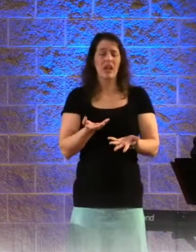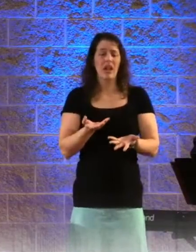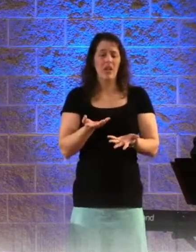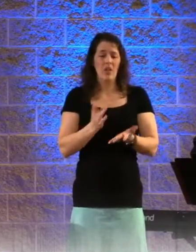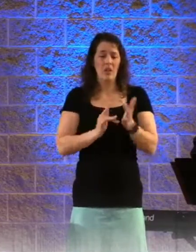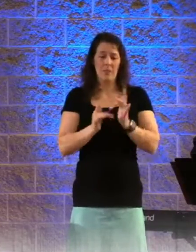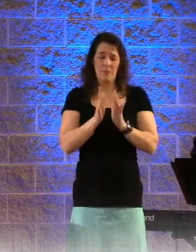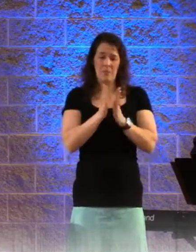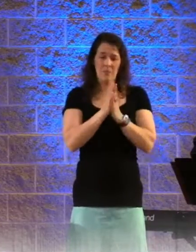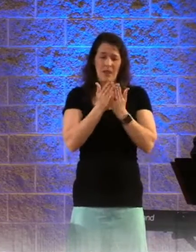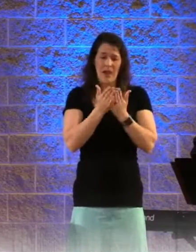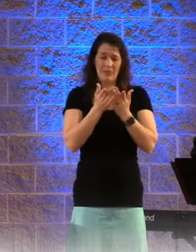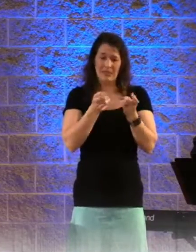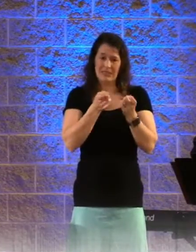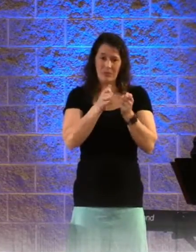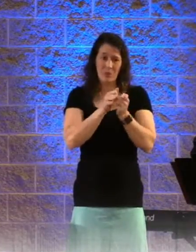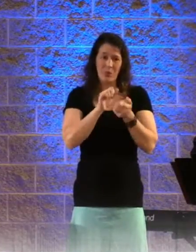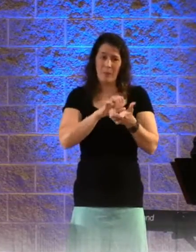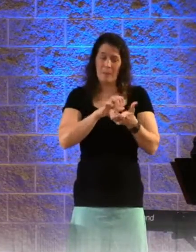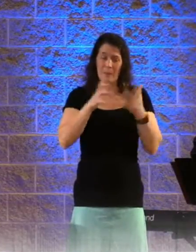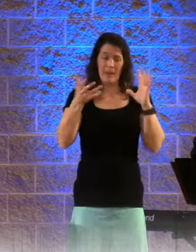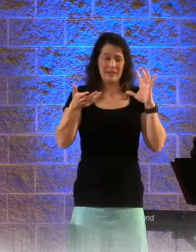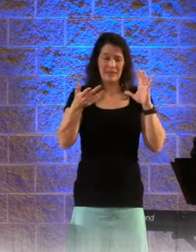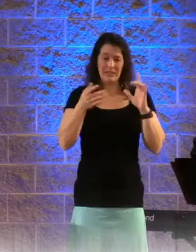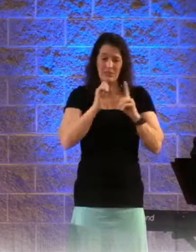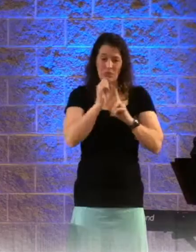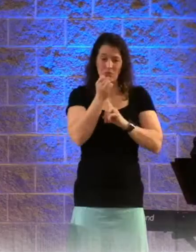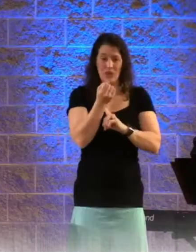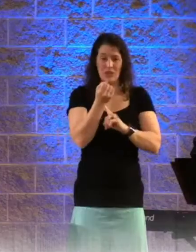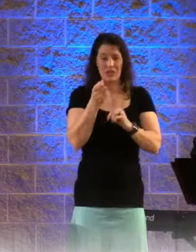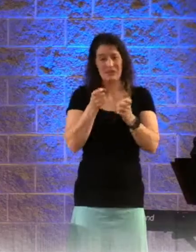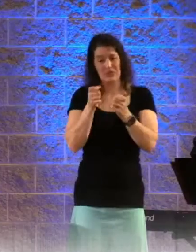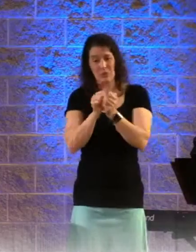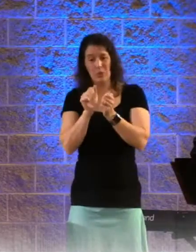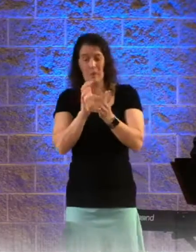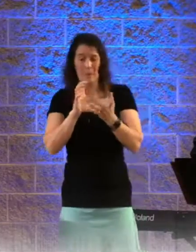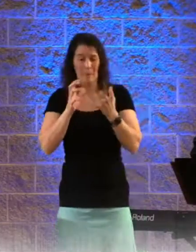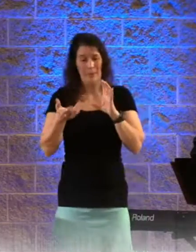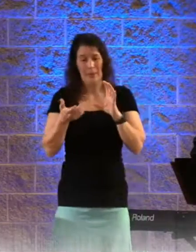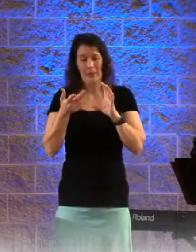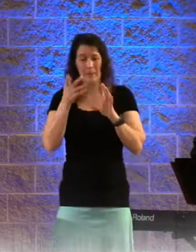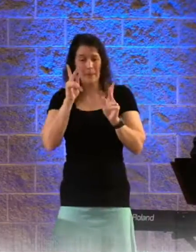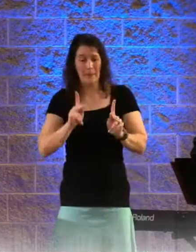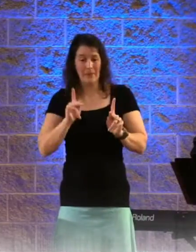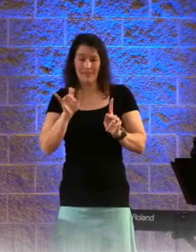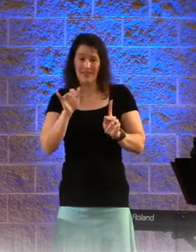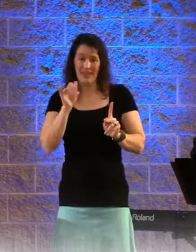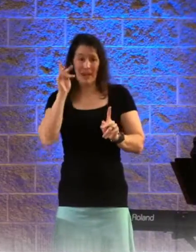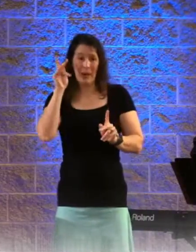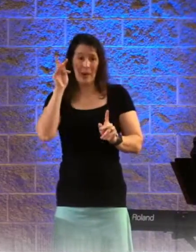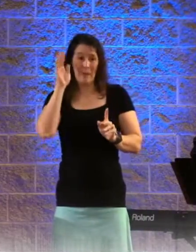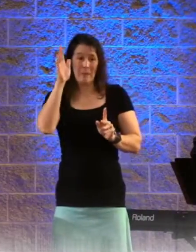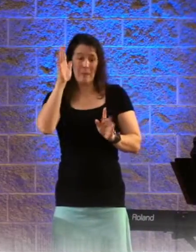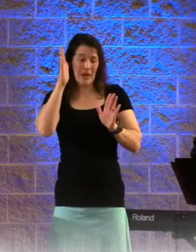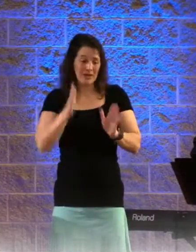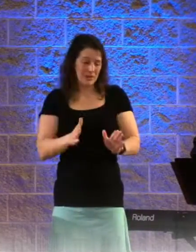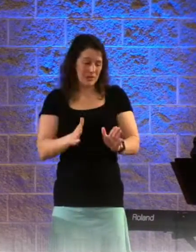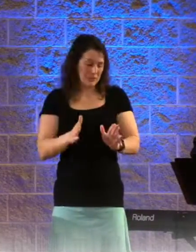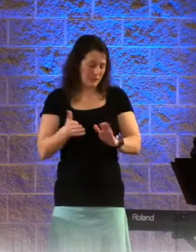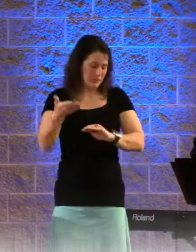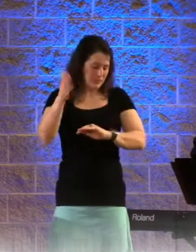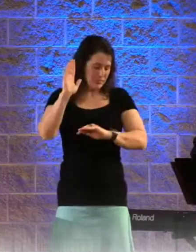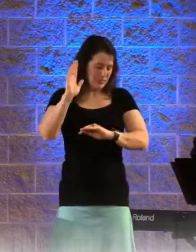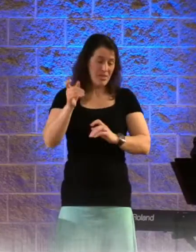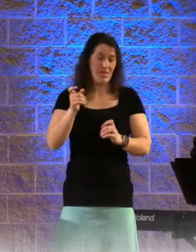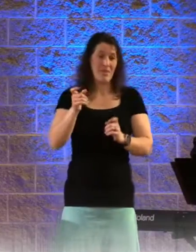with messy situations, and God deals with messy people like your pastor. I want you to know God redeems messy situations, and God